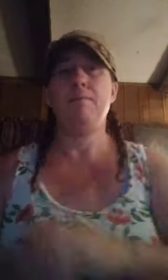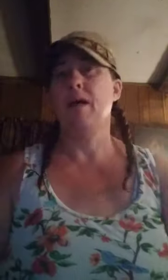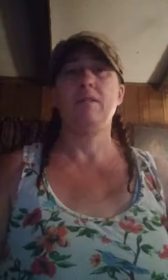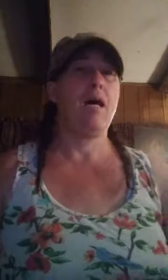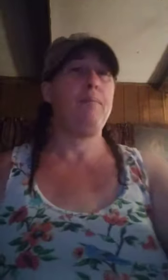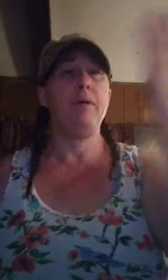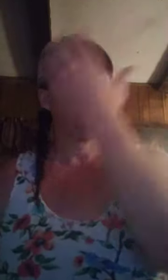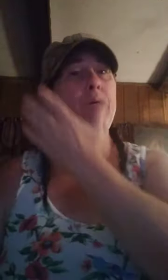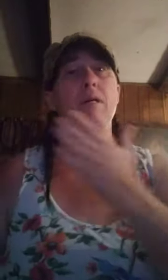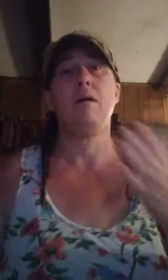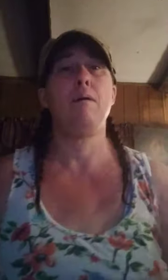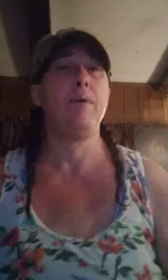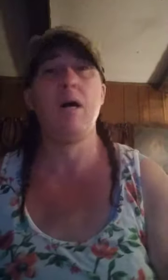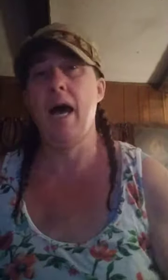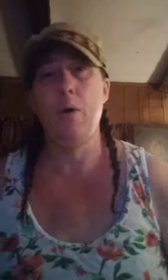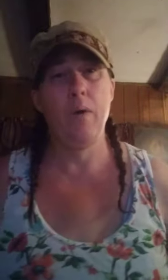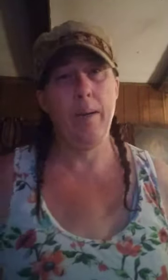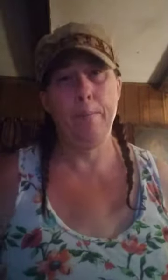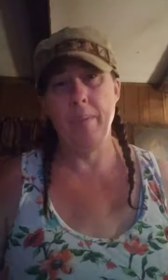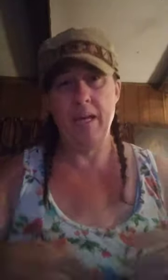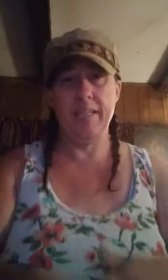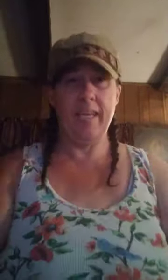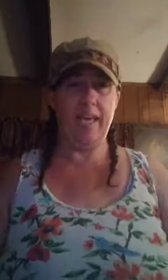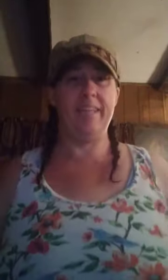Perhaps I may become a highwayman again.